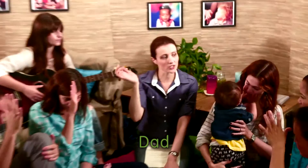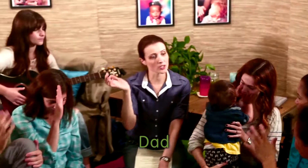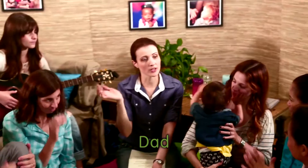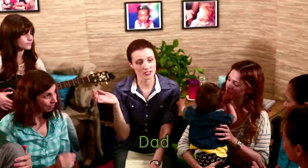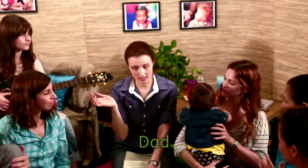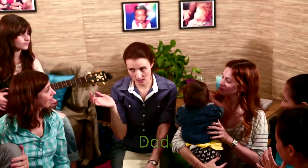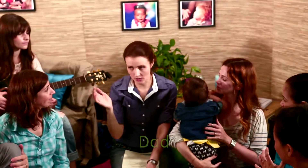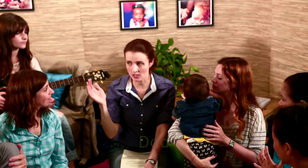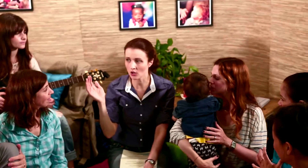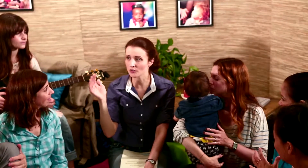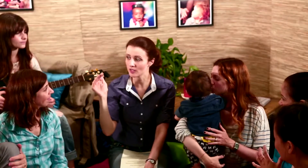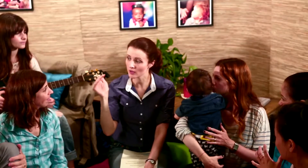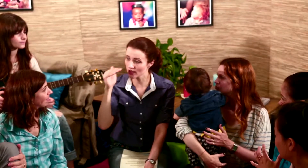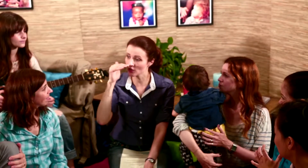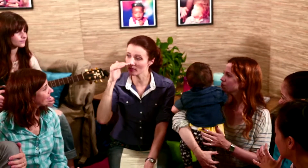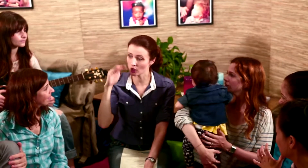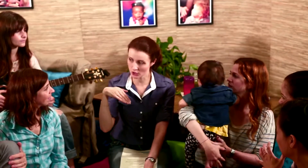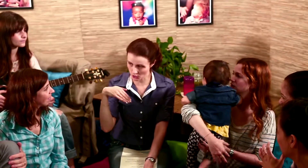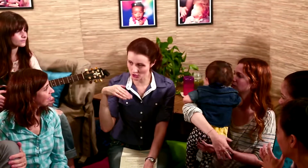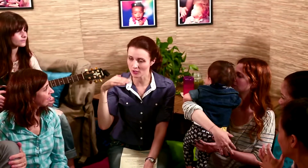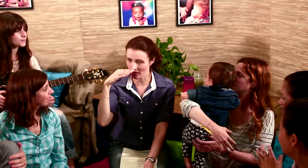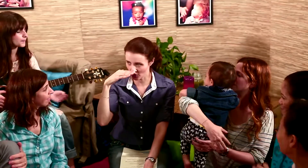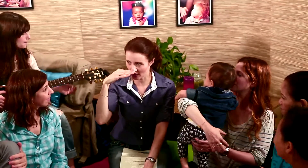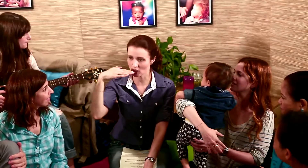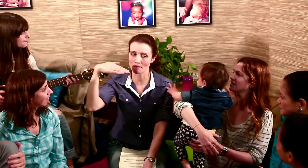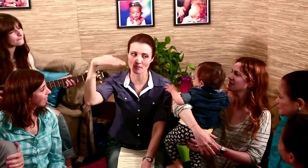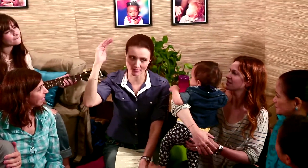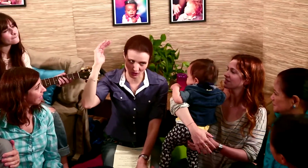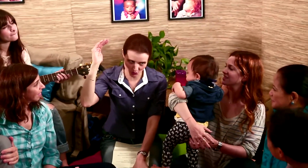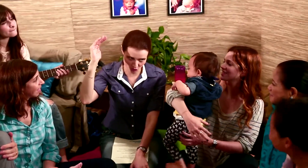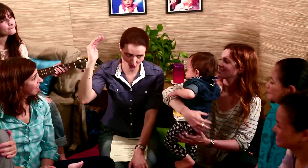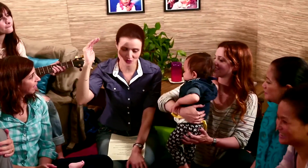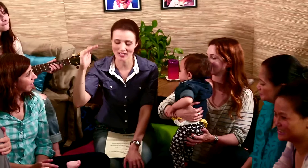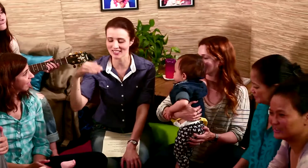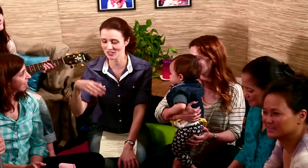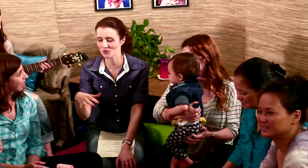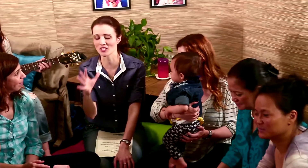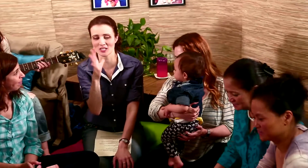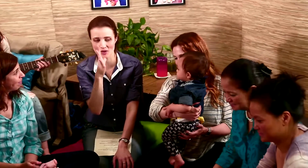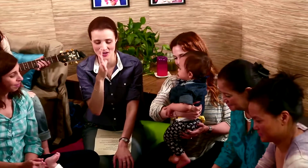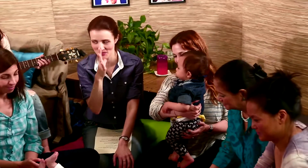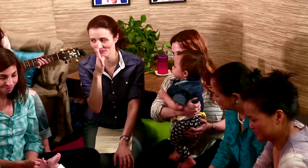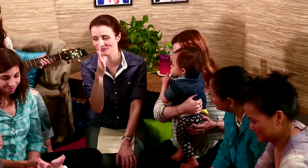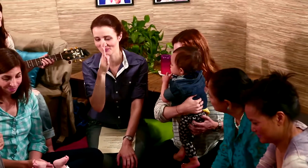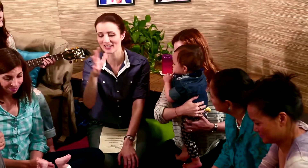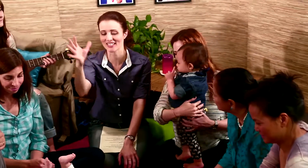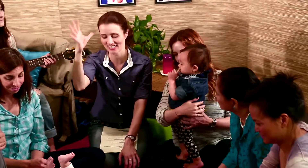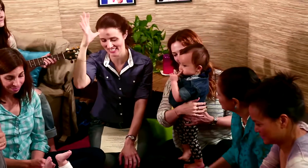in American Sign Language is that all the female signs are below the nose, all the male signs are above the nose. Yes. So this is mom. This is